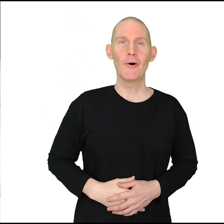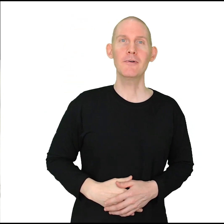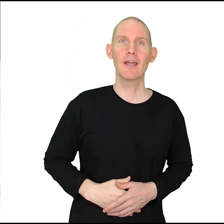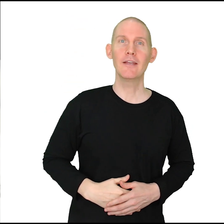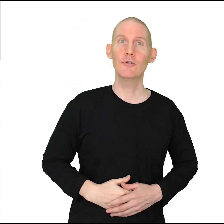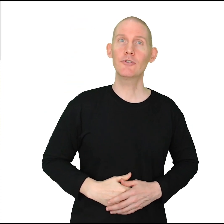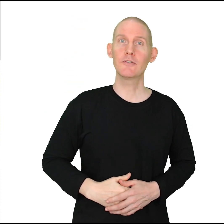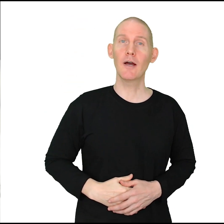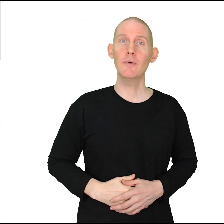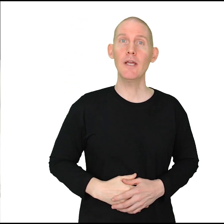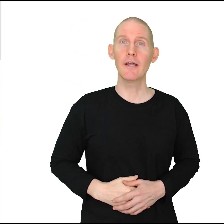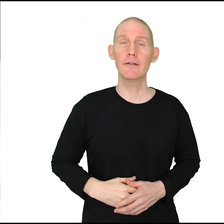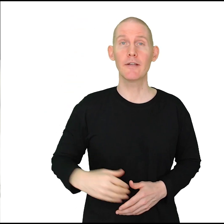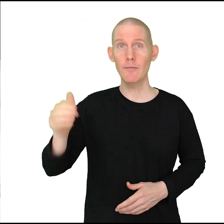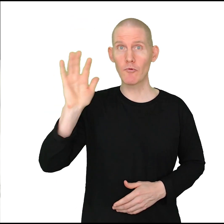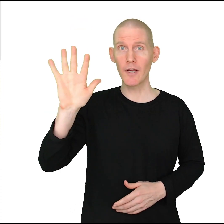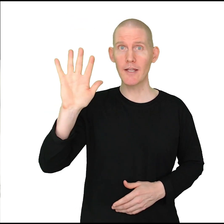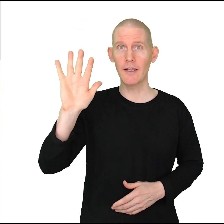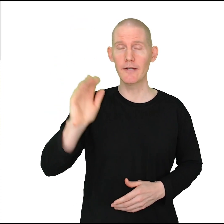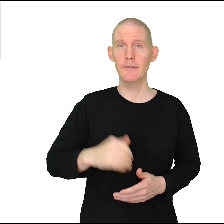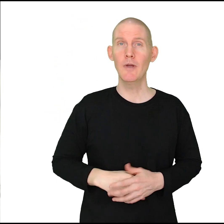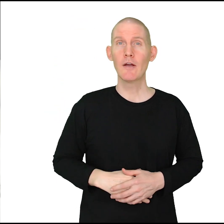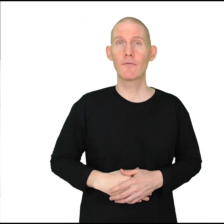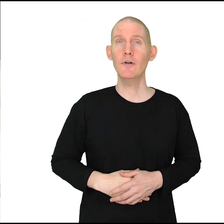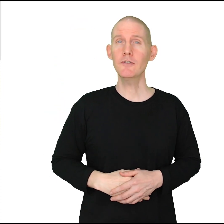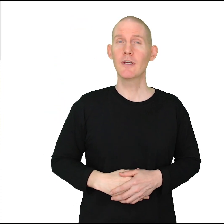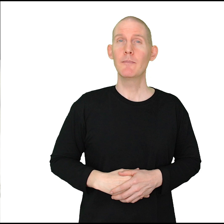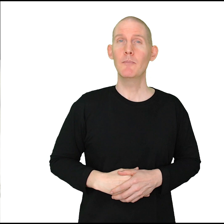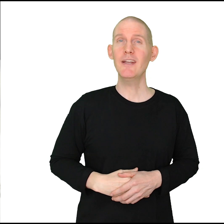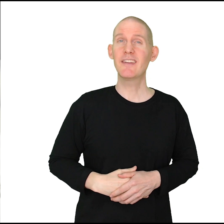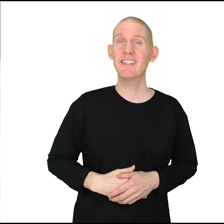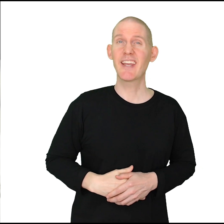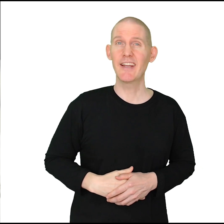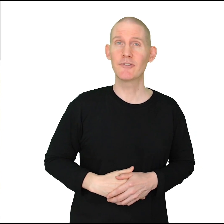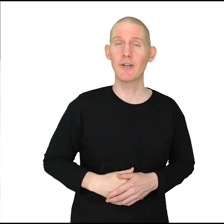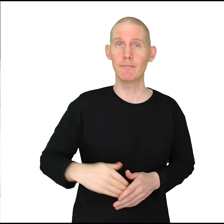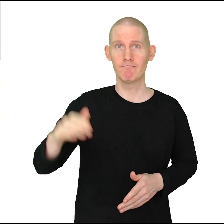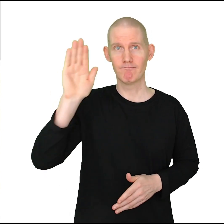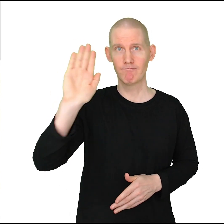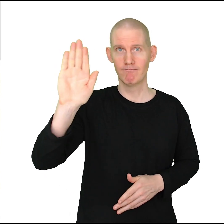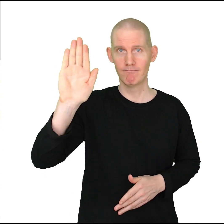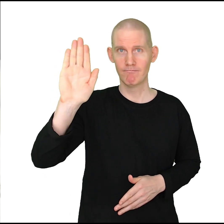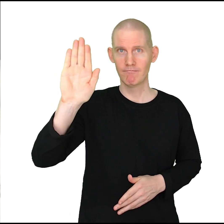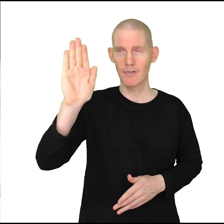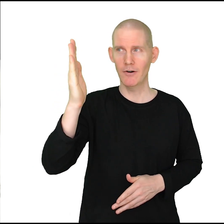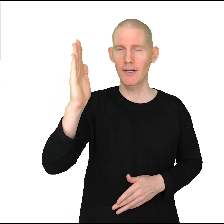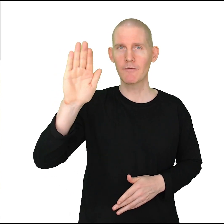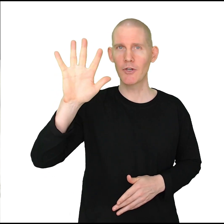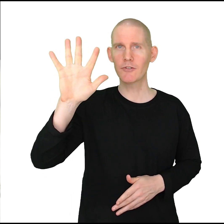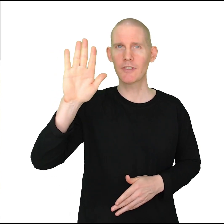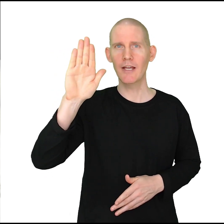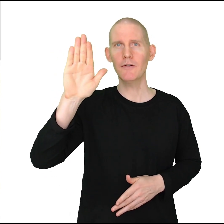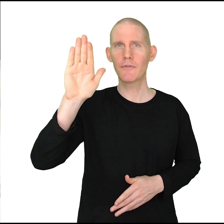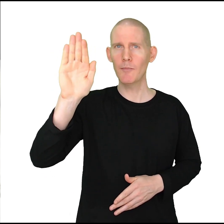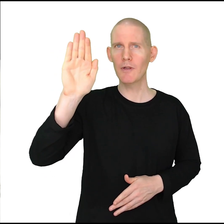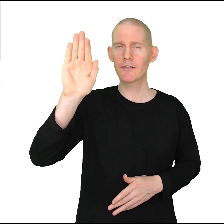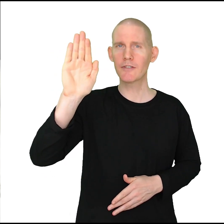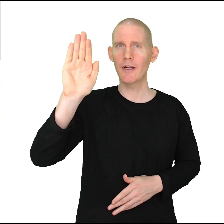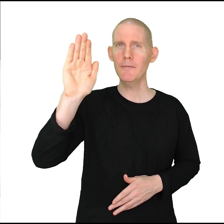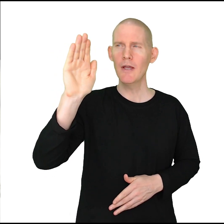Okay, use your dominant hand. I'm right-handed. First, make this hand shape. All right, fingers together, thumb alongside.